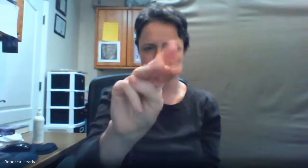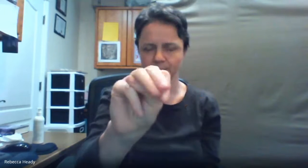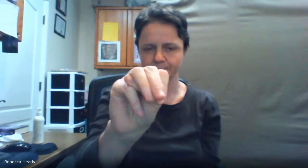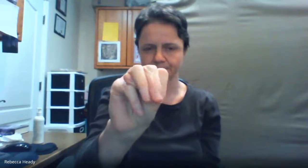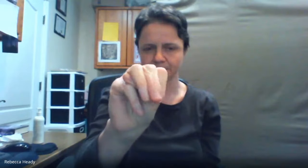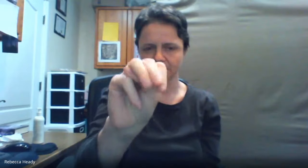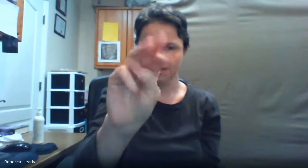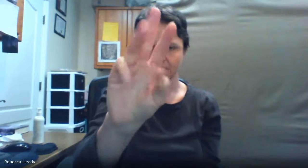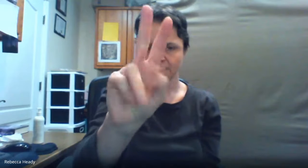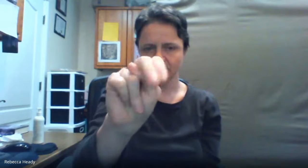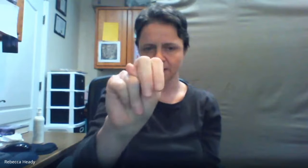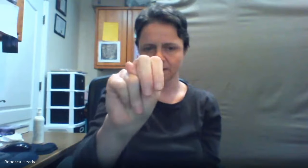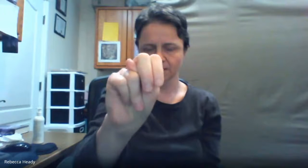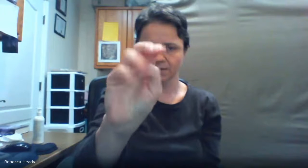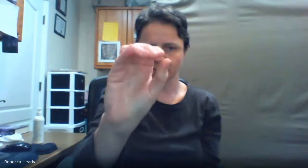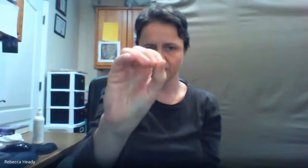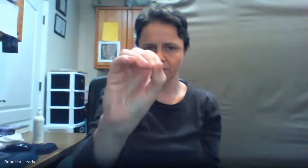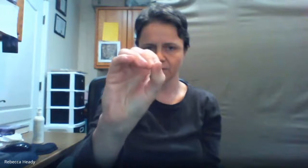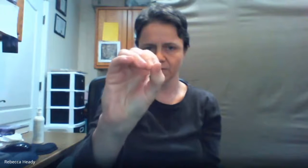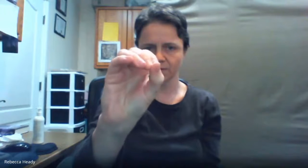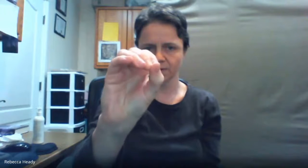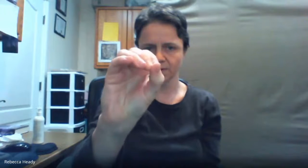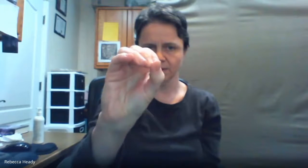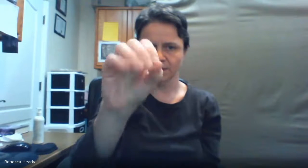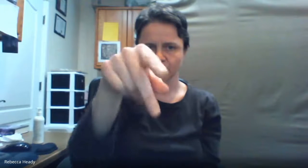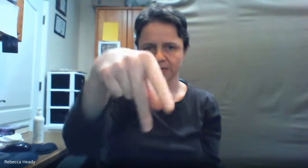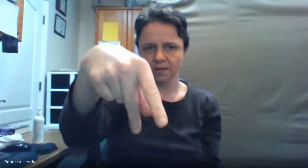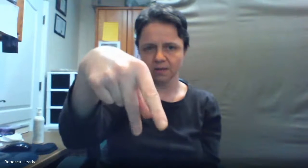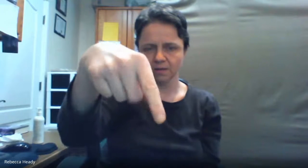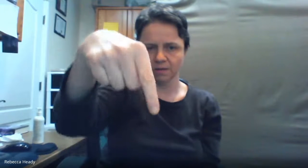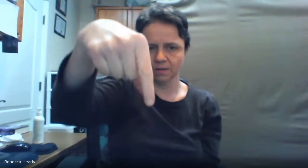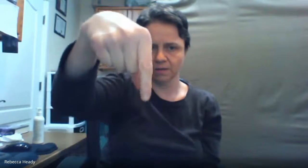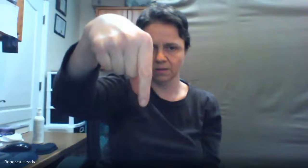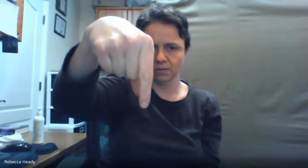M, N, O, P, Q,